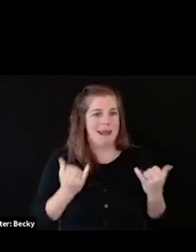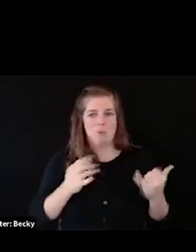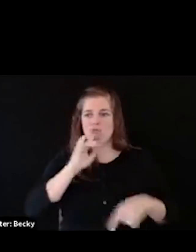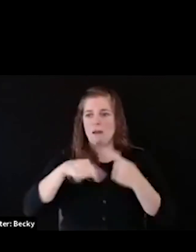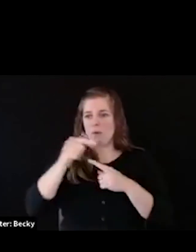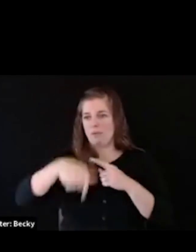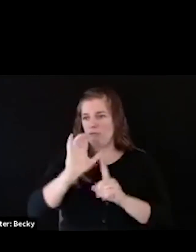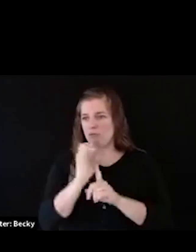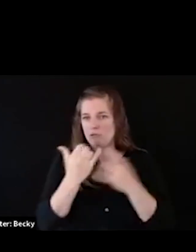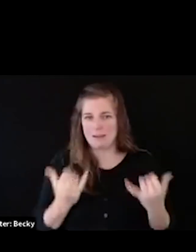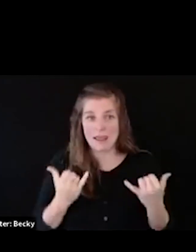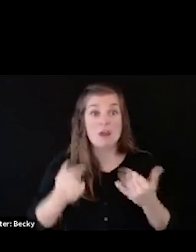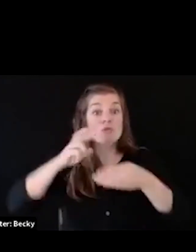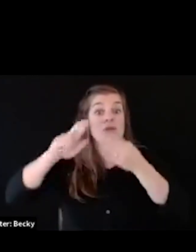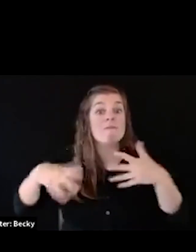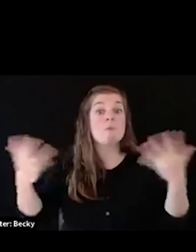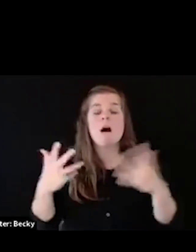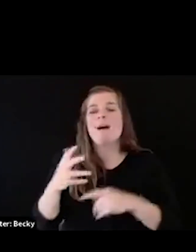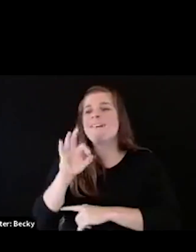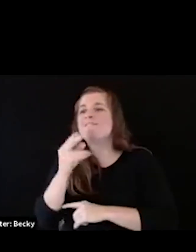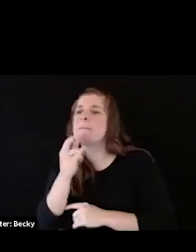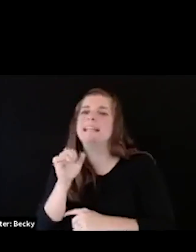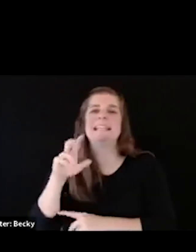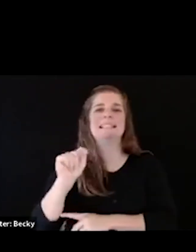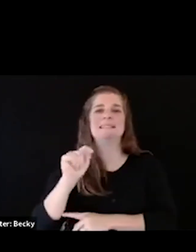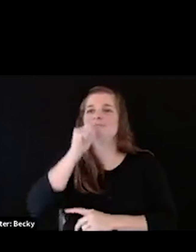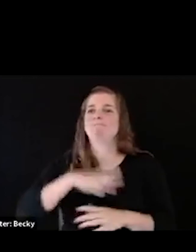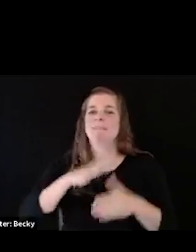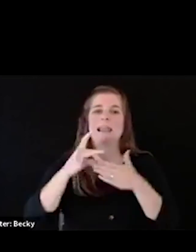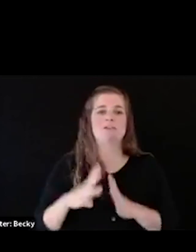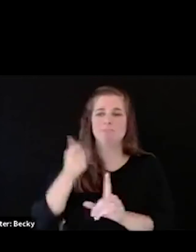today as a result of feminist women's leadership, who basically created